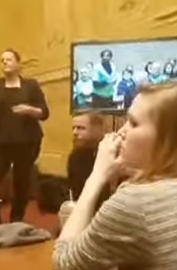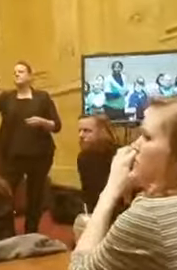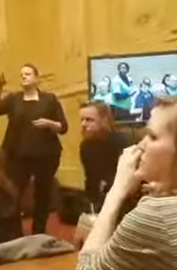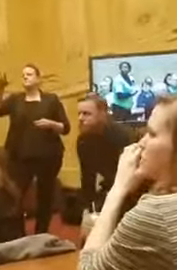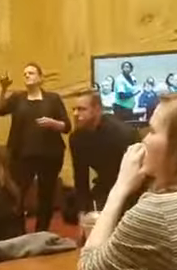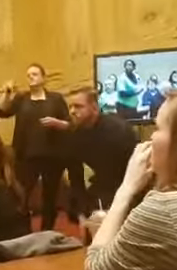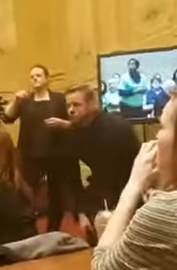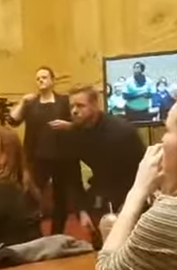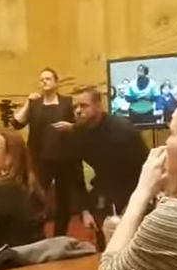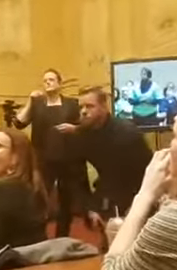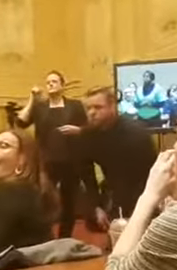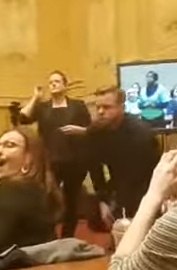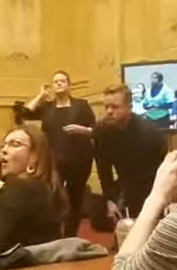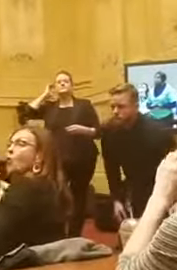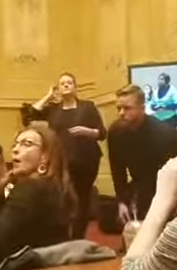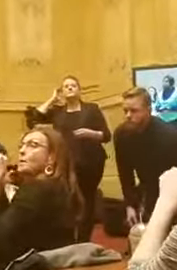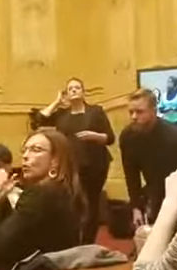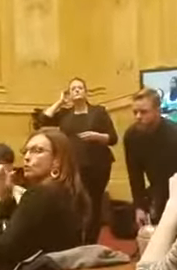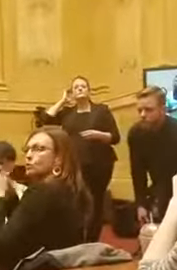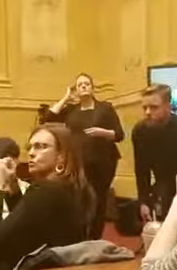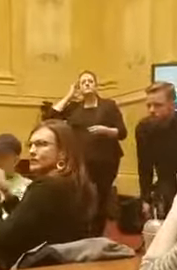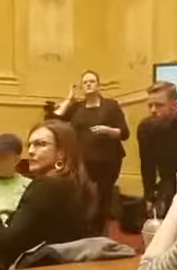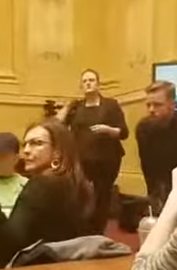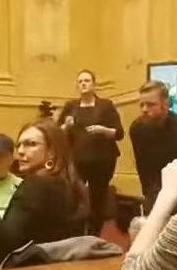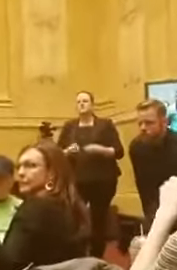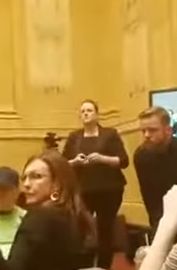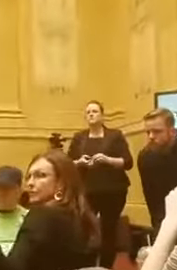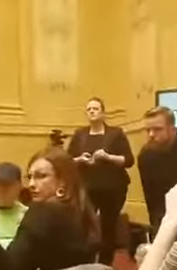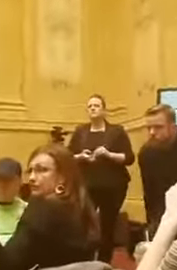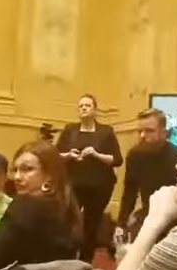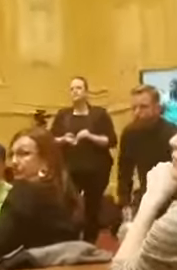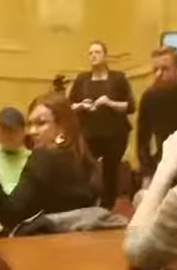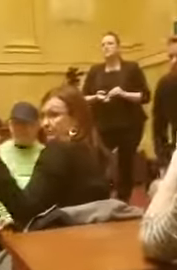of hearing loss and communication access.